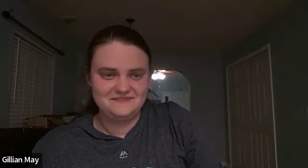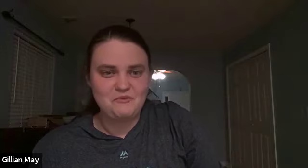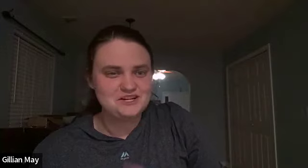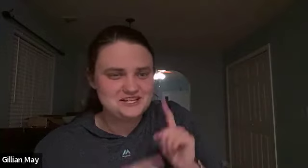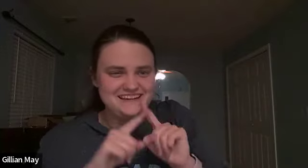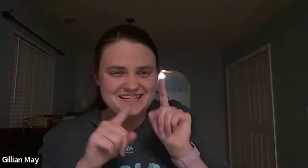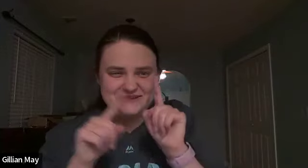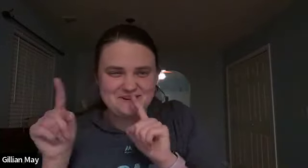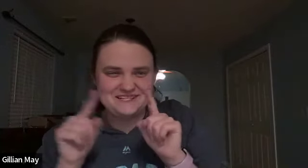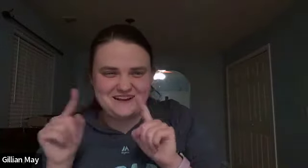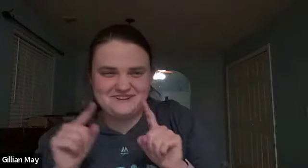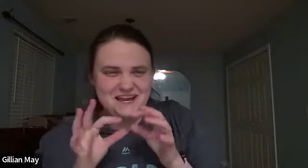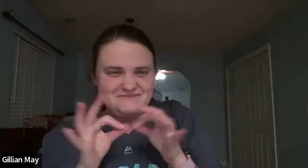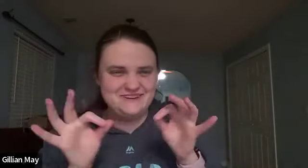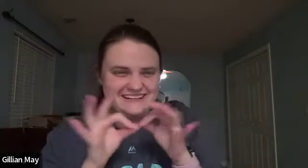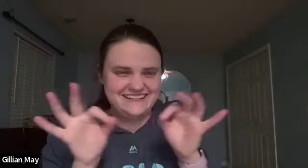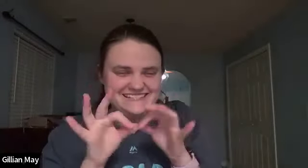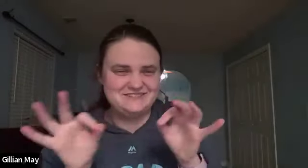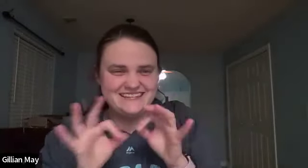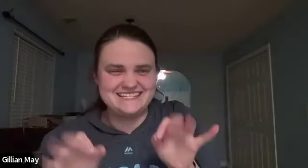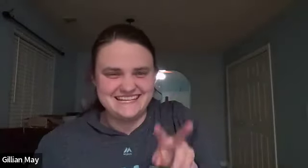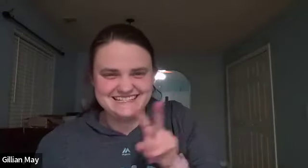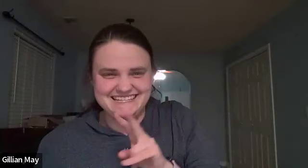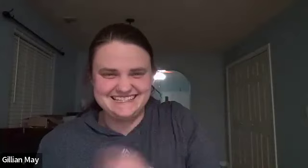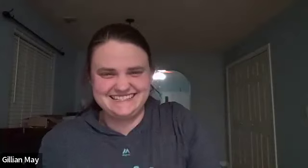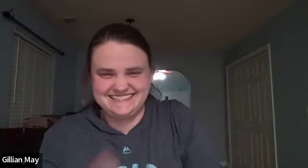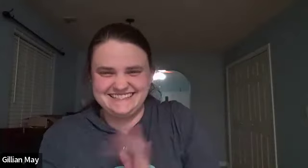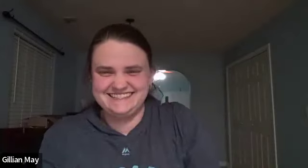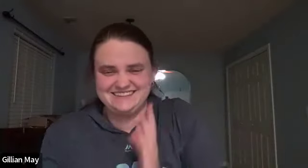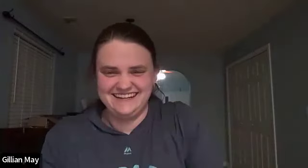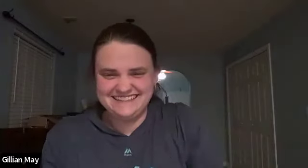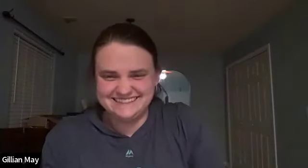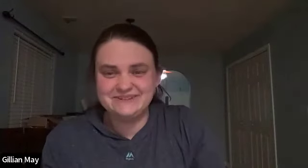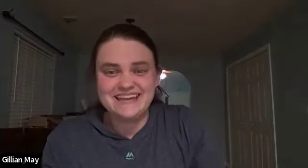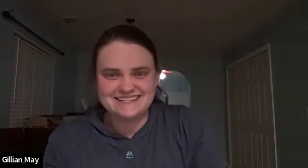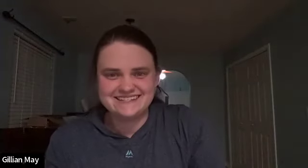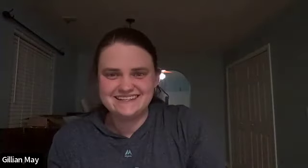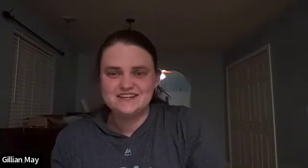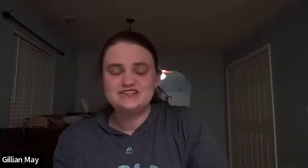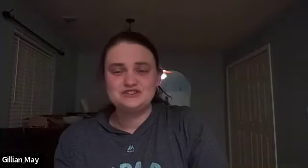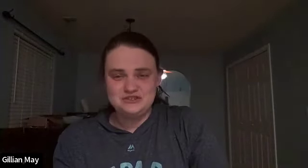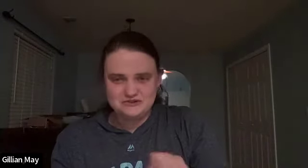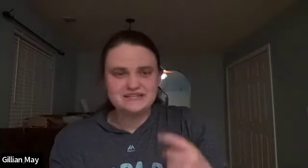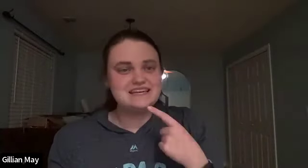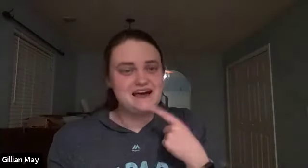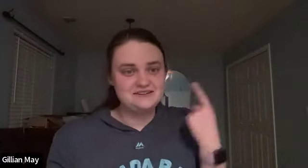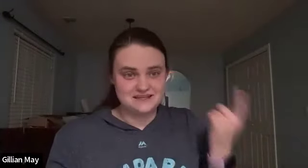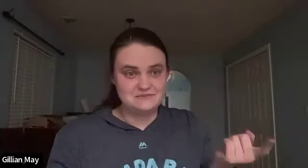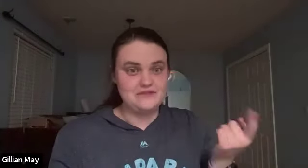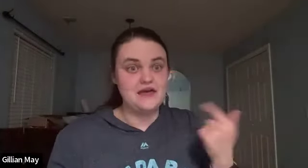I'm watching like a different person every time reading, like doing the sentence, and it's so great. But yes, so you can tell someone that